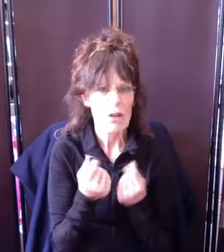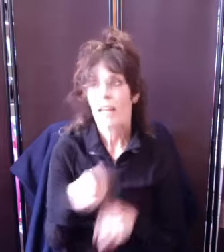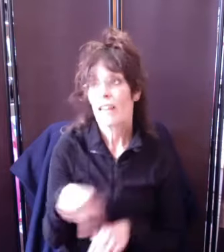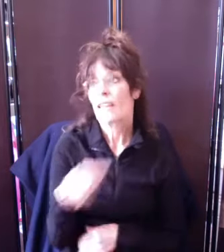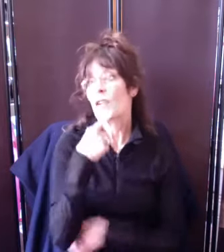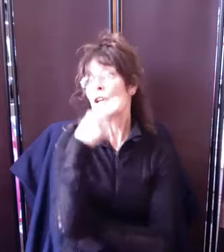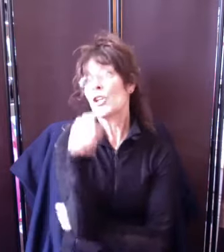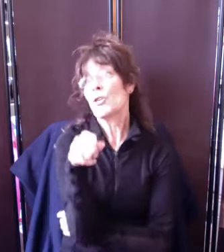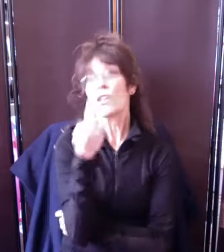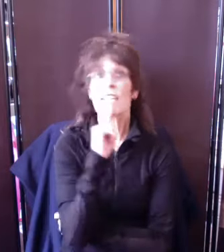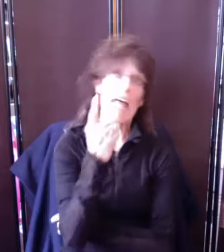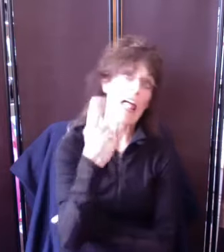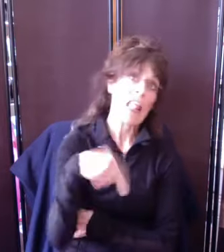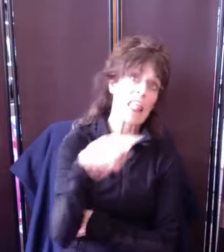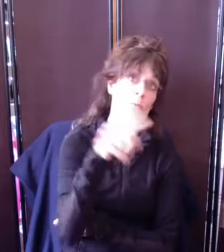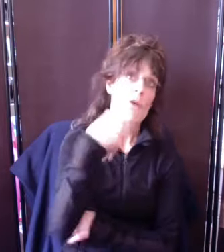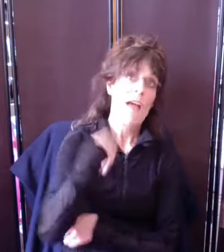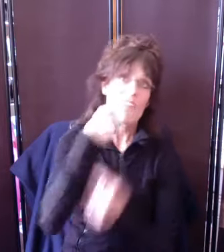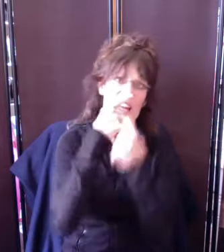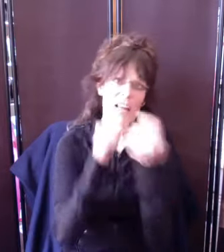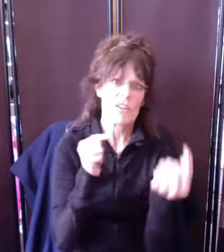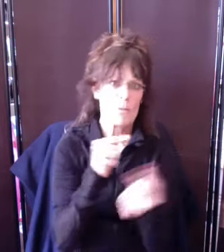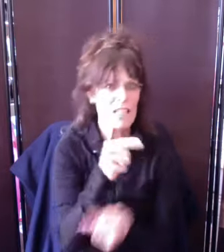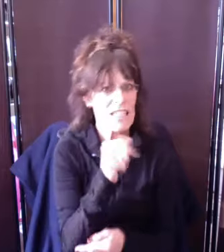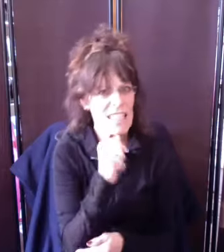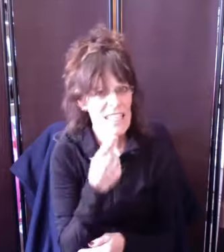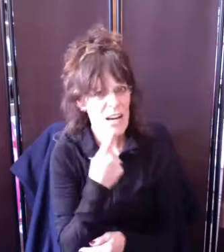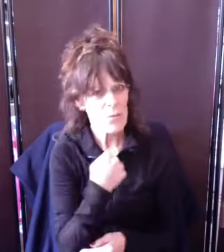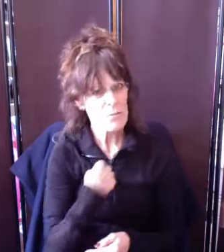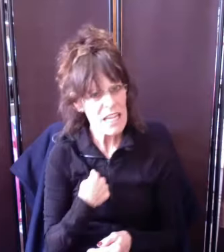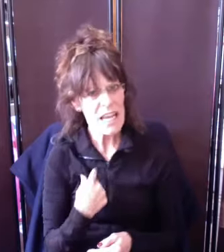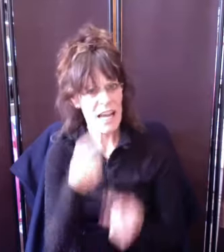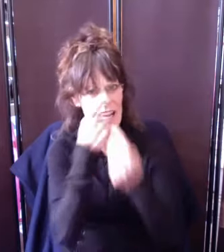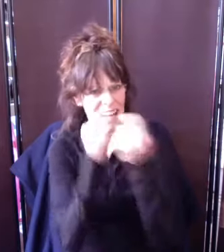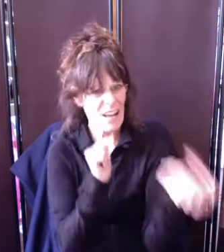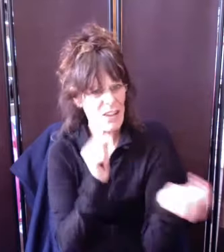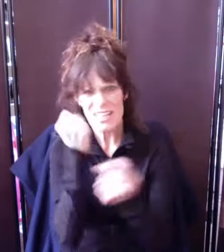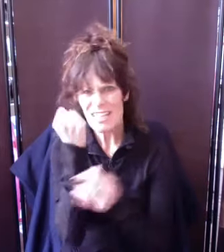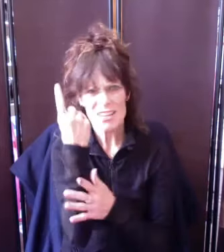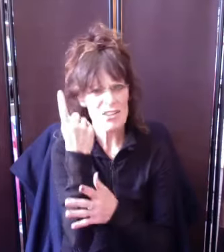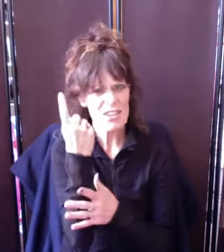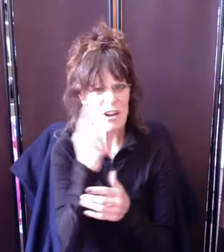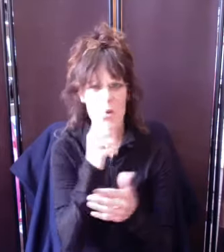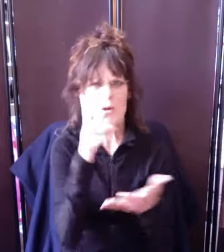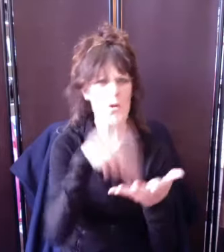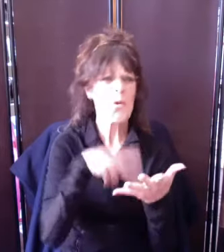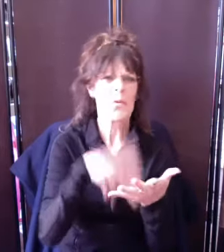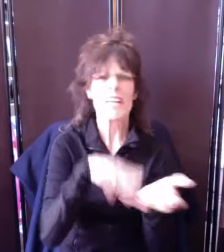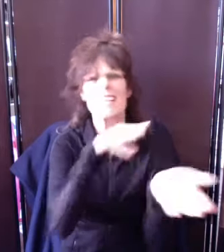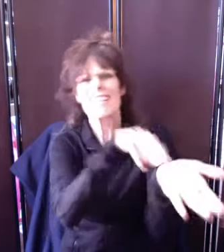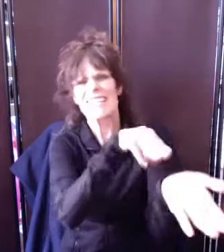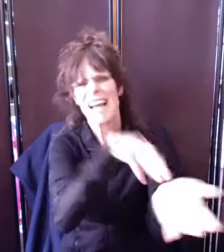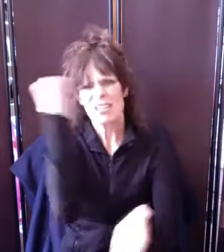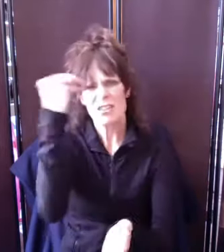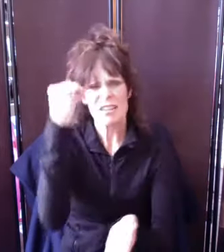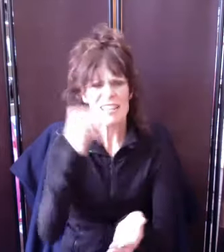tell them you have an allergy, but they didn't tell me I had an allergy. I didn't because who reads the doctor's opinion? That's not page 1. I